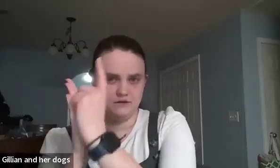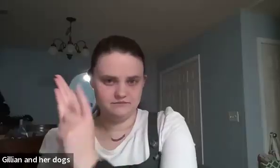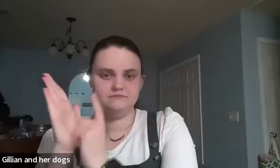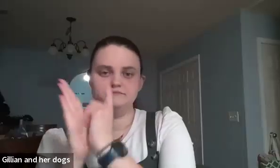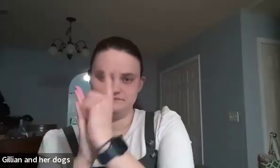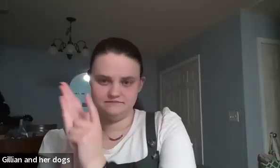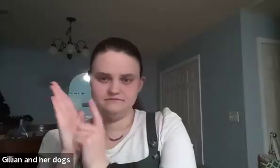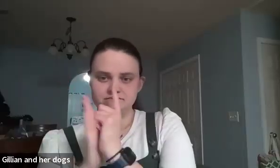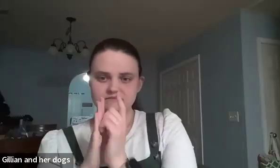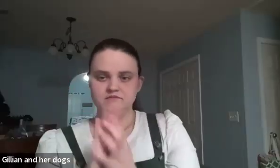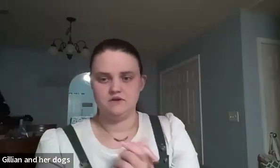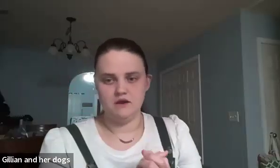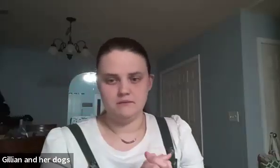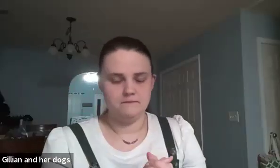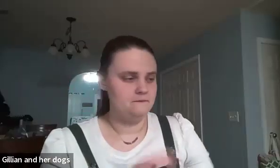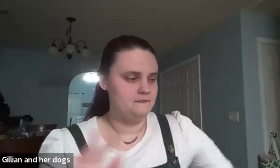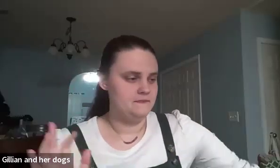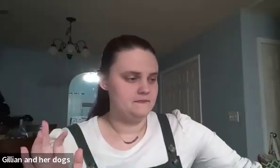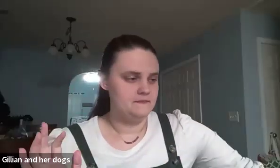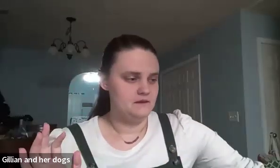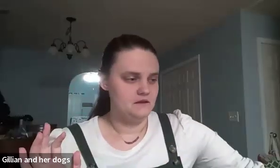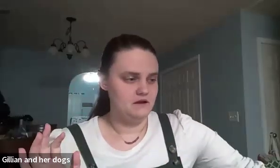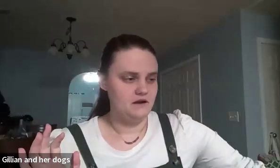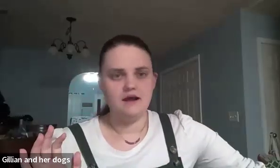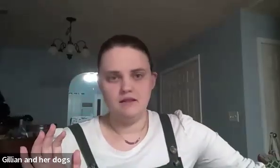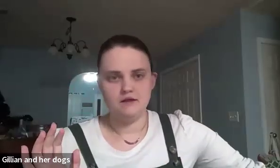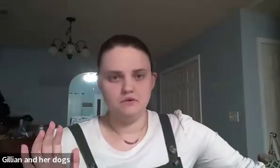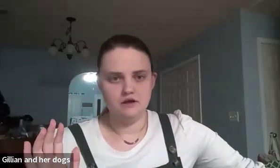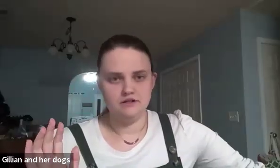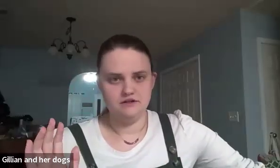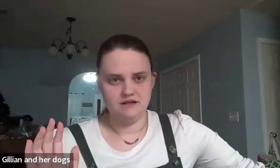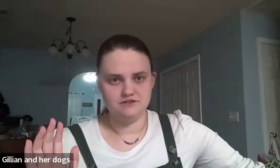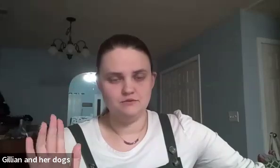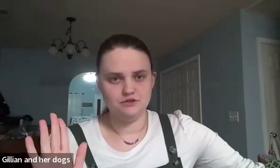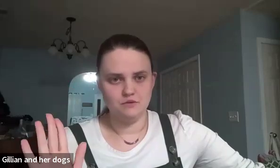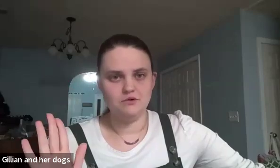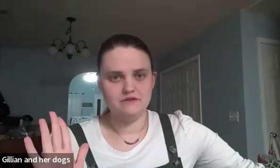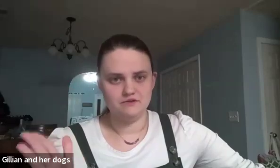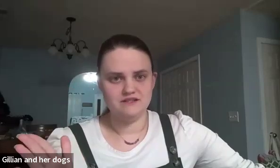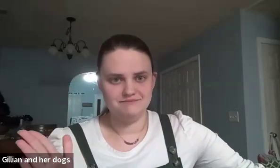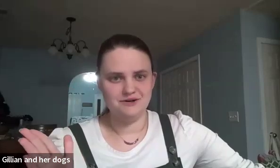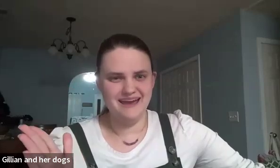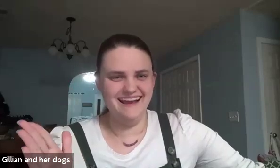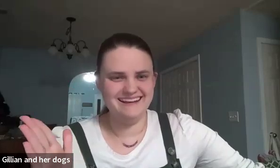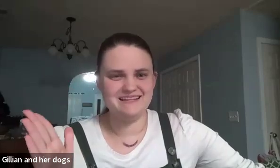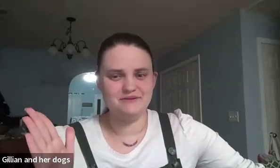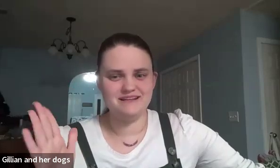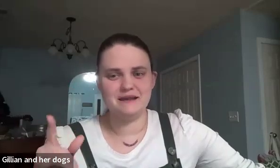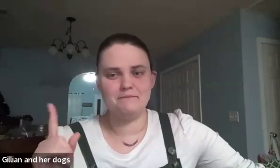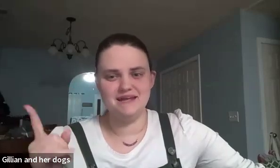hour. Okay. All right. I lied. We're not going to do the next three. We'll do one more and then we'll stop. Because I realized it's like